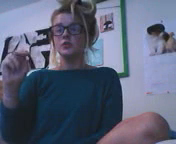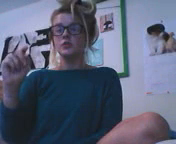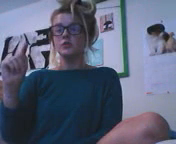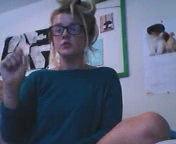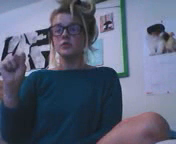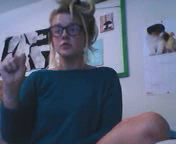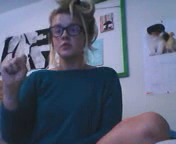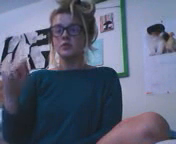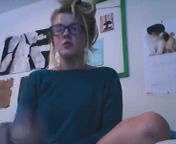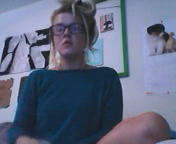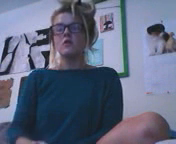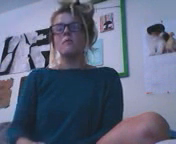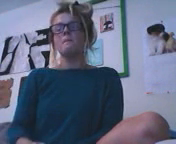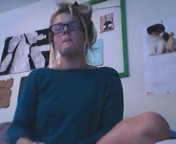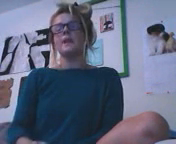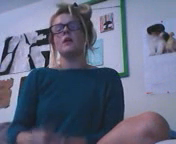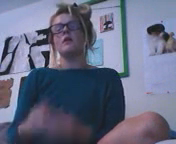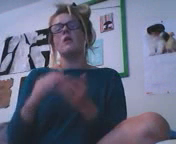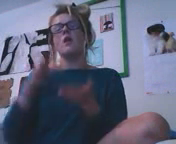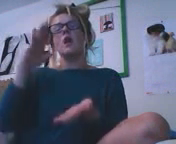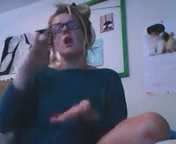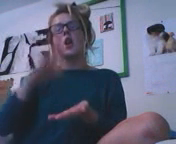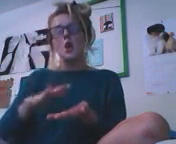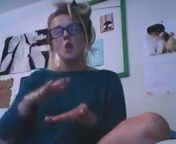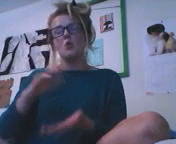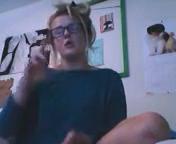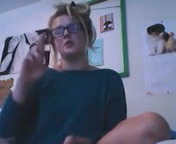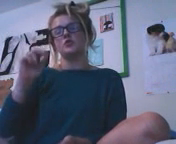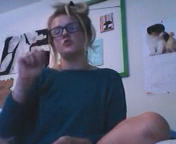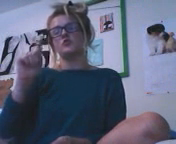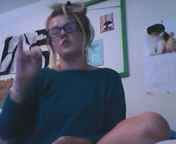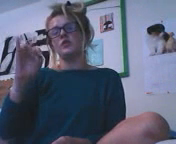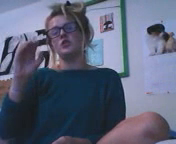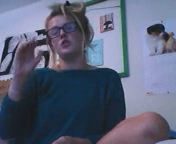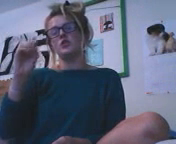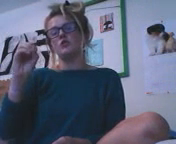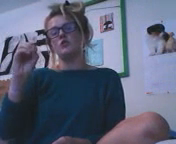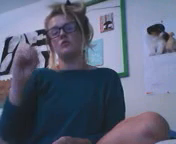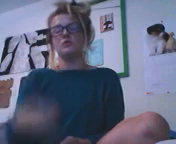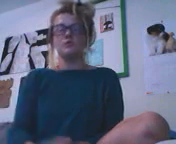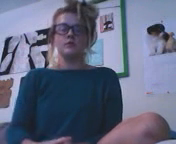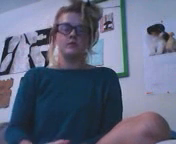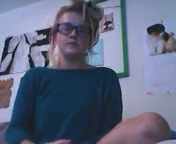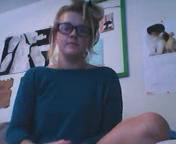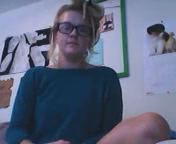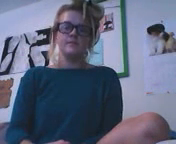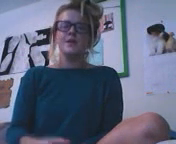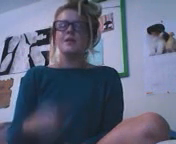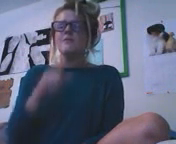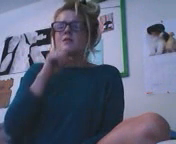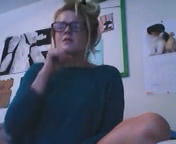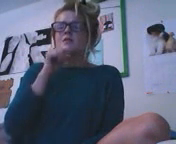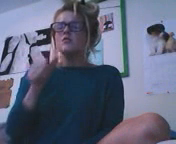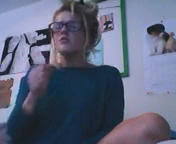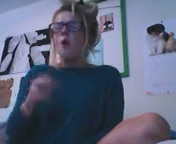Having coefficients that aren't in the lowest ratio does not make the chemical equation incorrect, but typically instructors and classes are looking for the